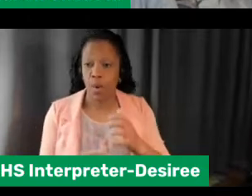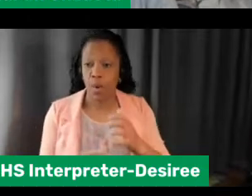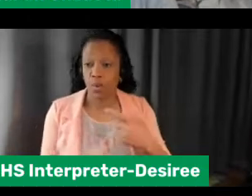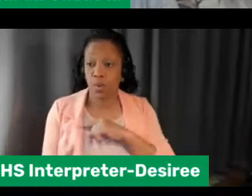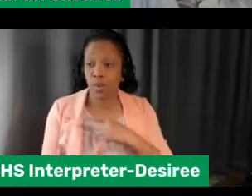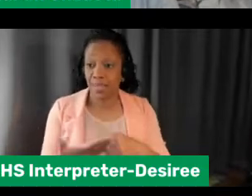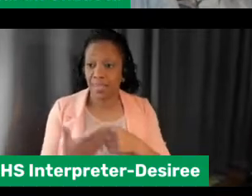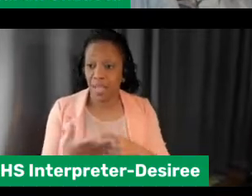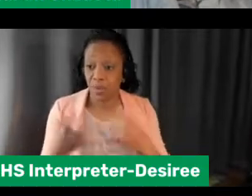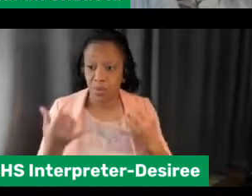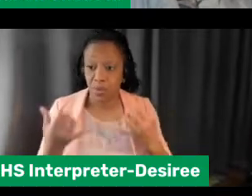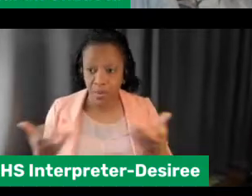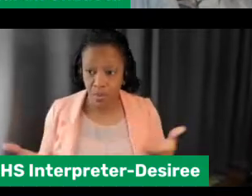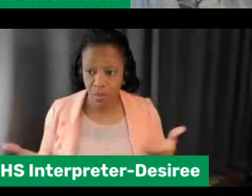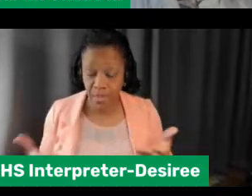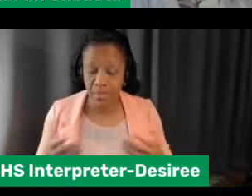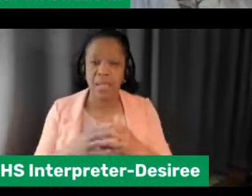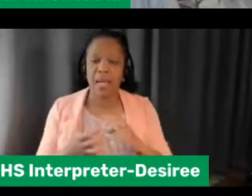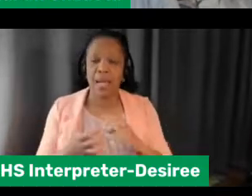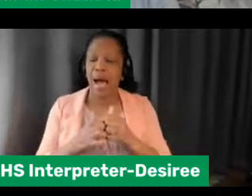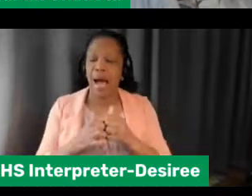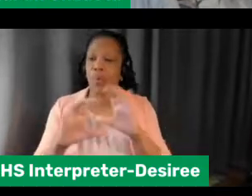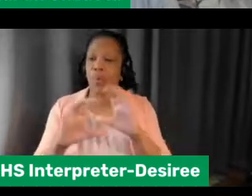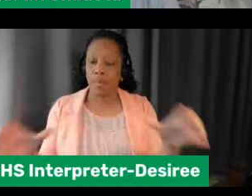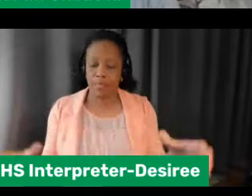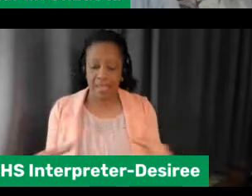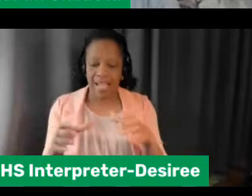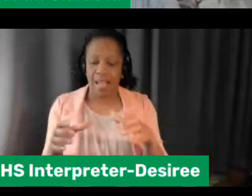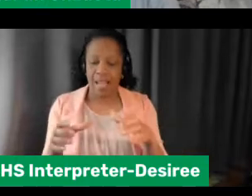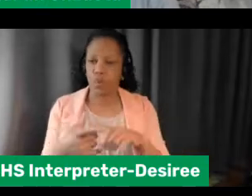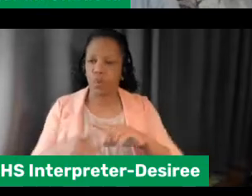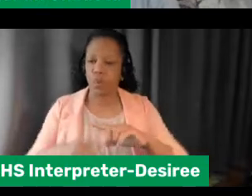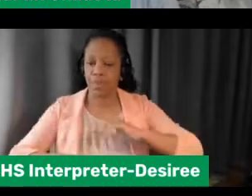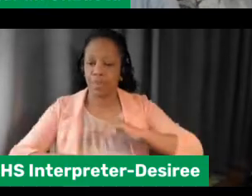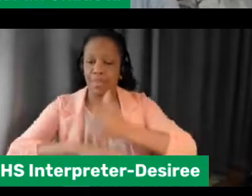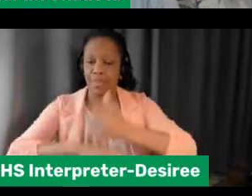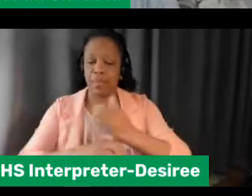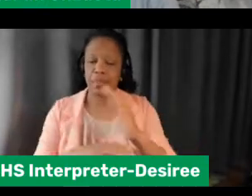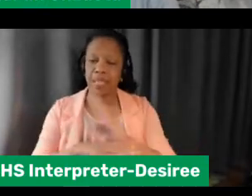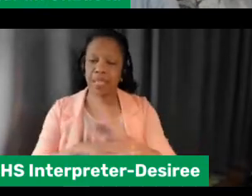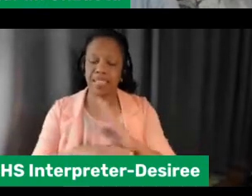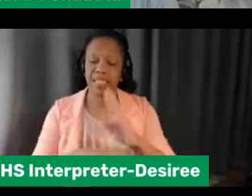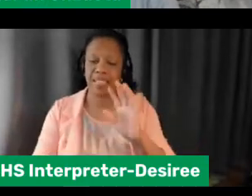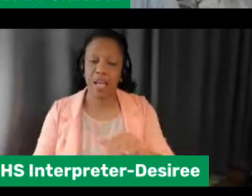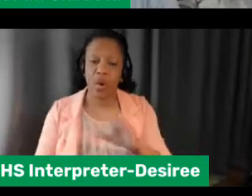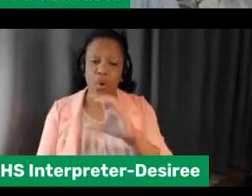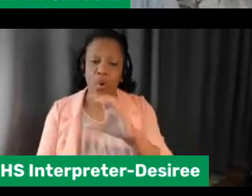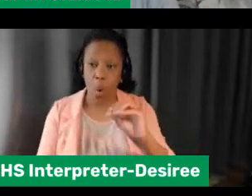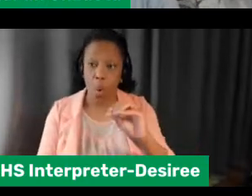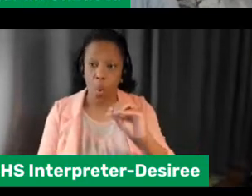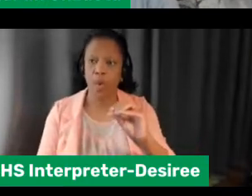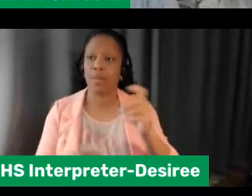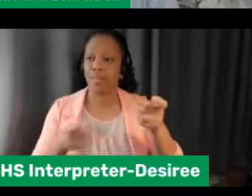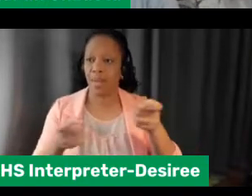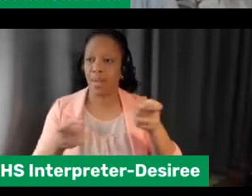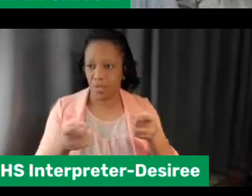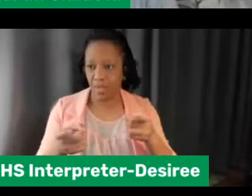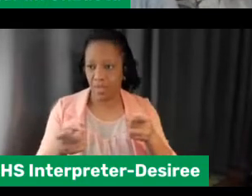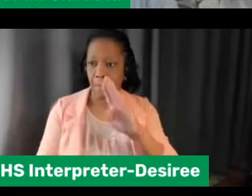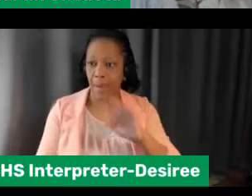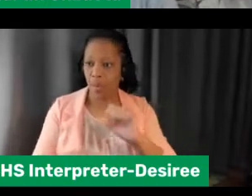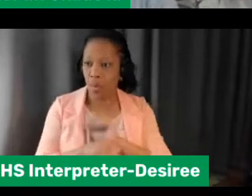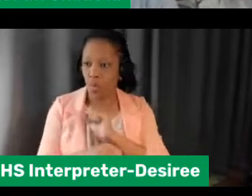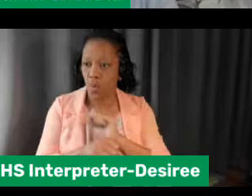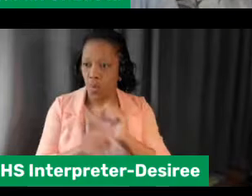to build businesses that are co-governed by the stakeholder, by the workers themselves.